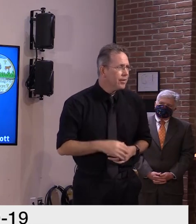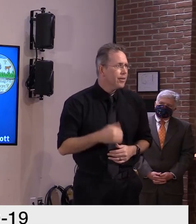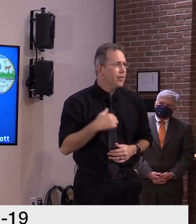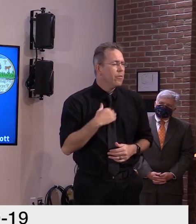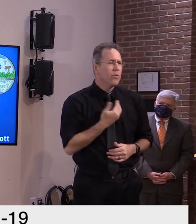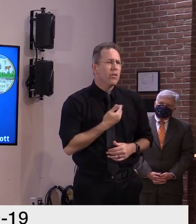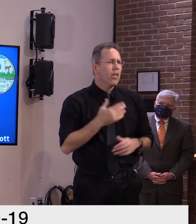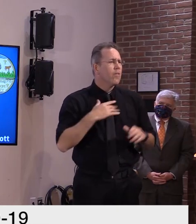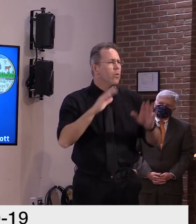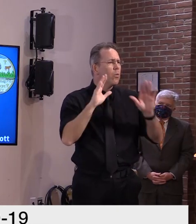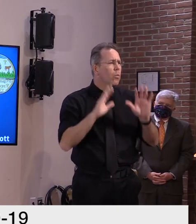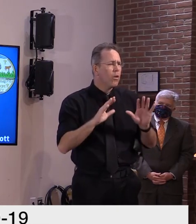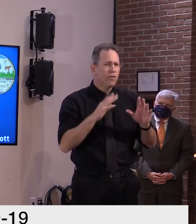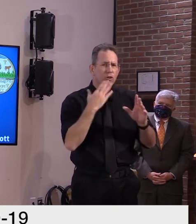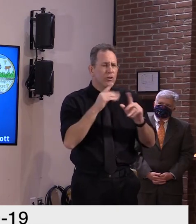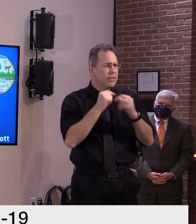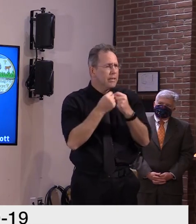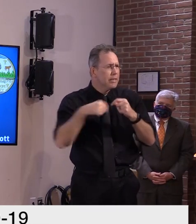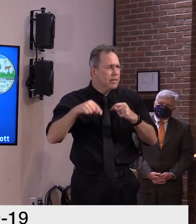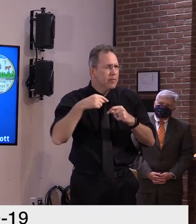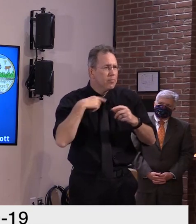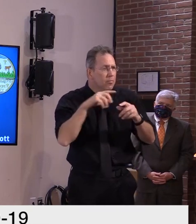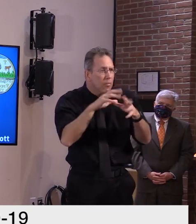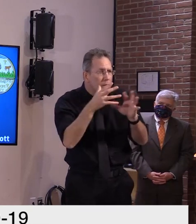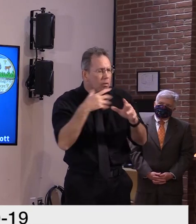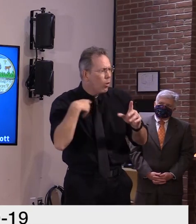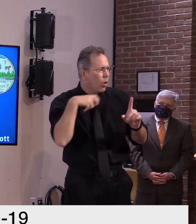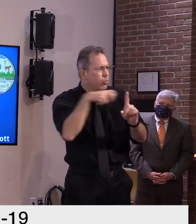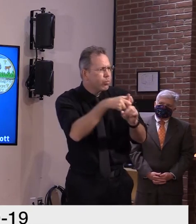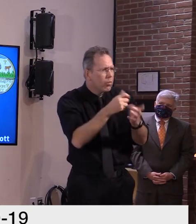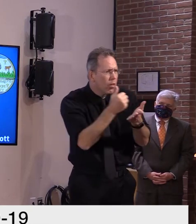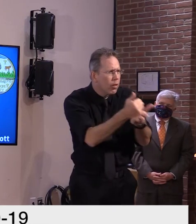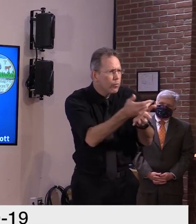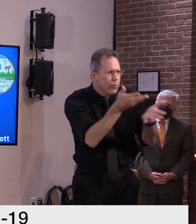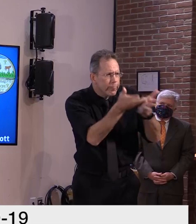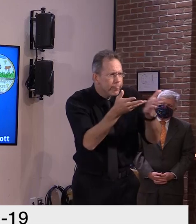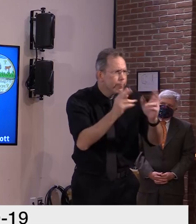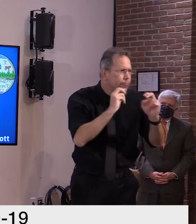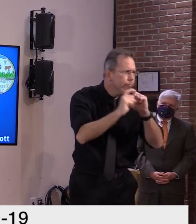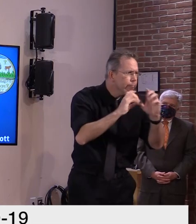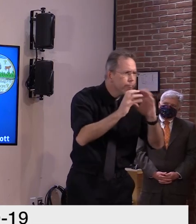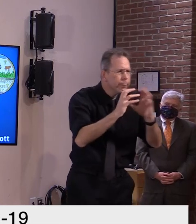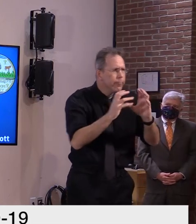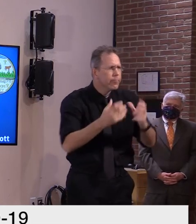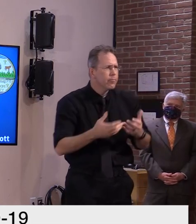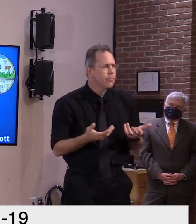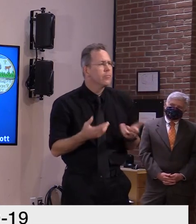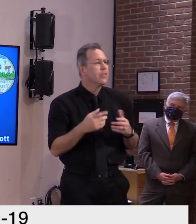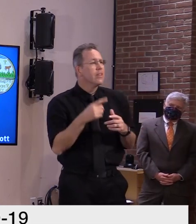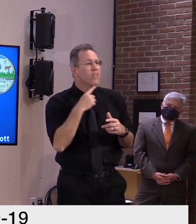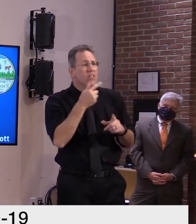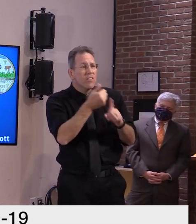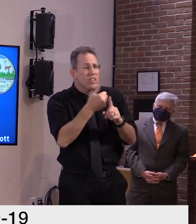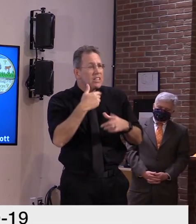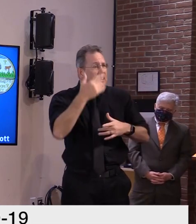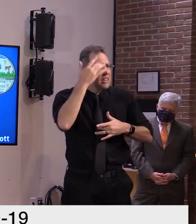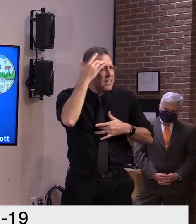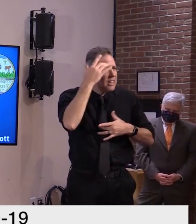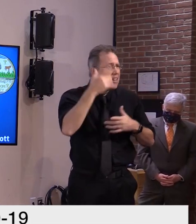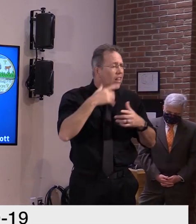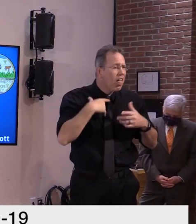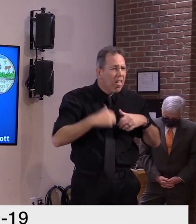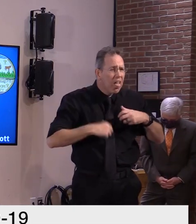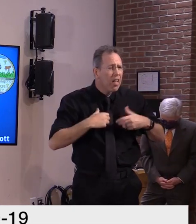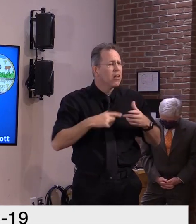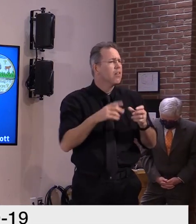Vermonters is rocket science. Stay home when you're sick, personal hygiene like hand washing, physical